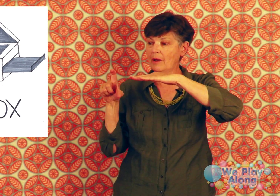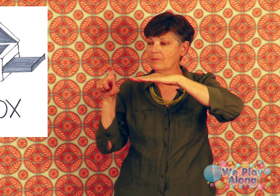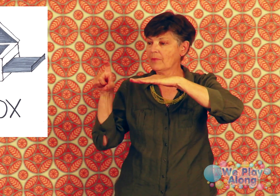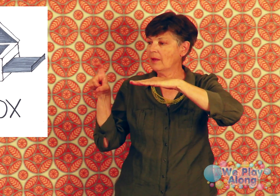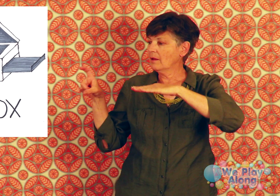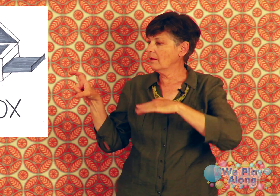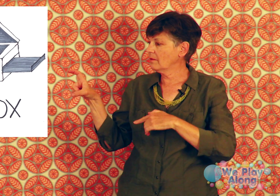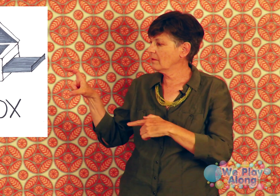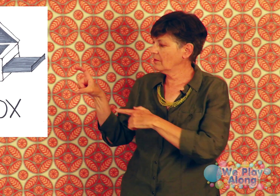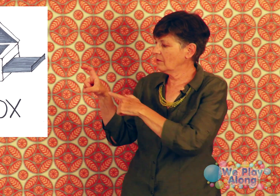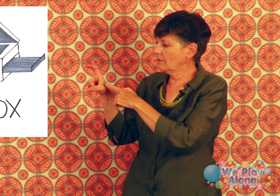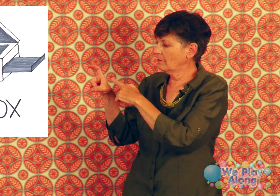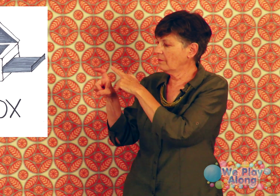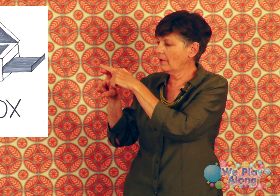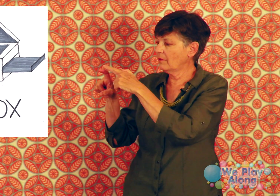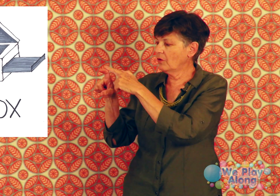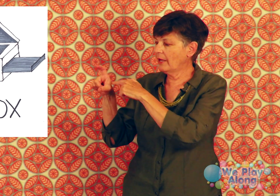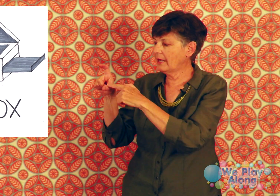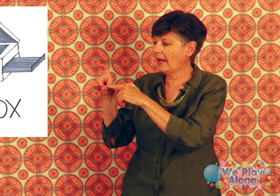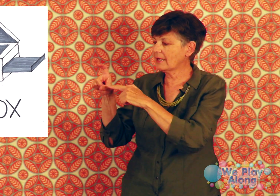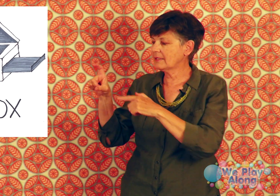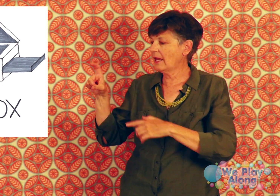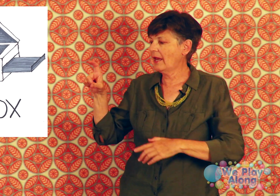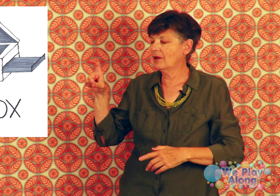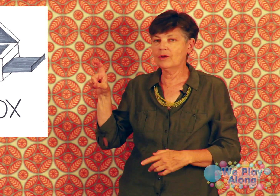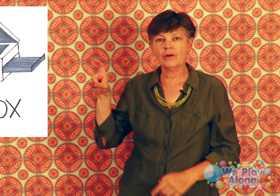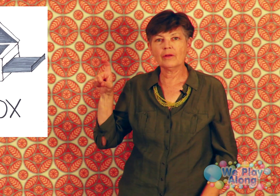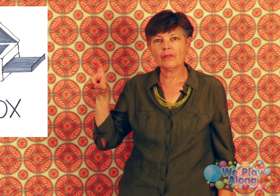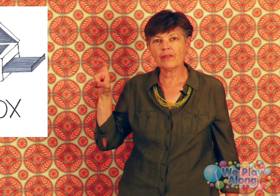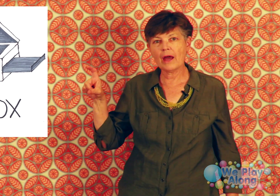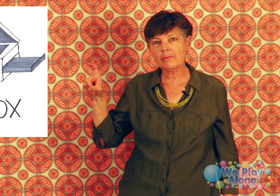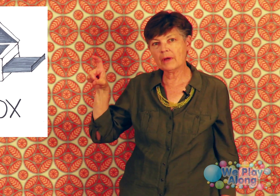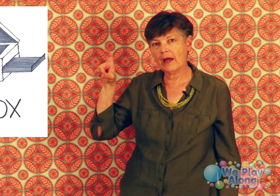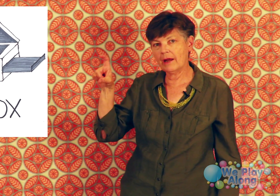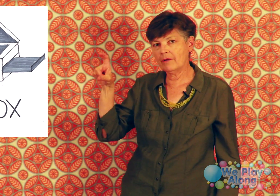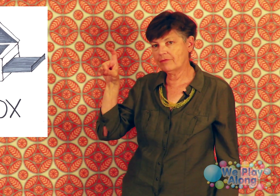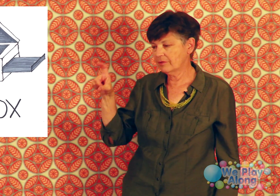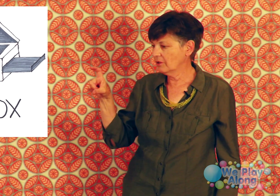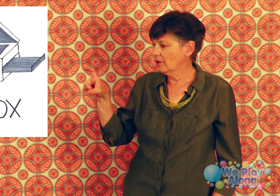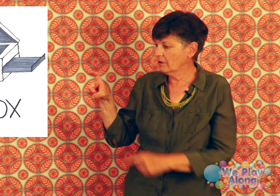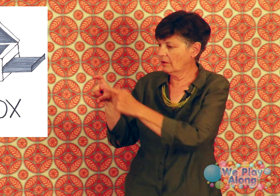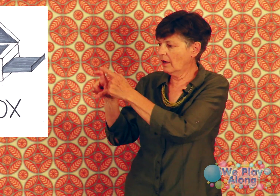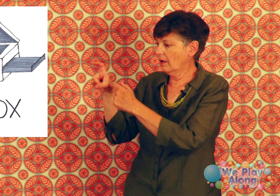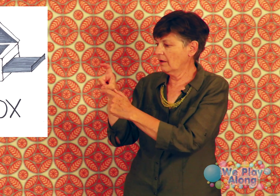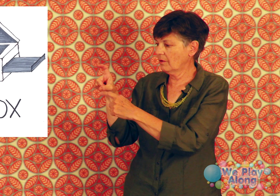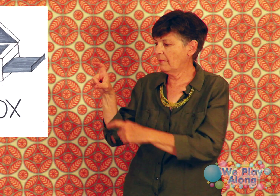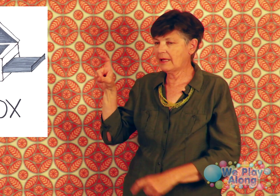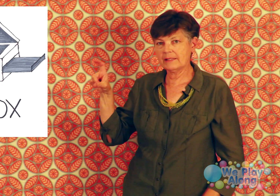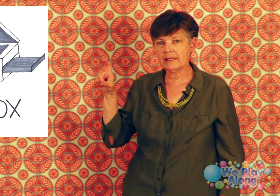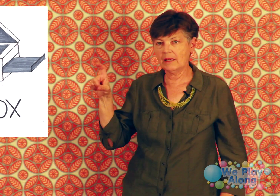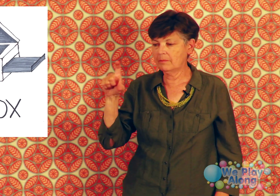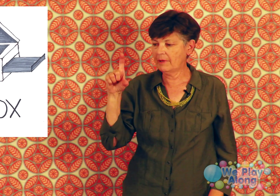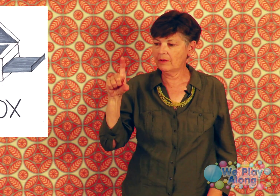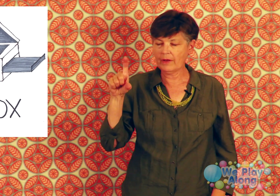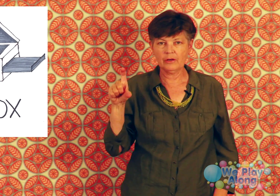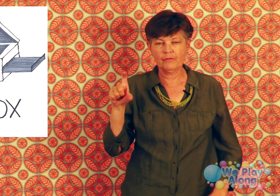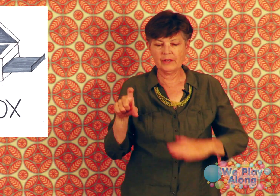to your index and your thumb kind of make a C, but you've got your fist